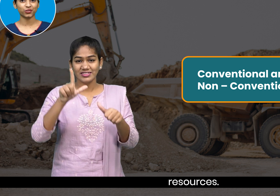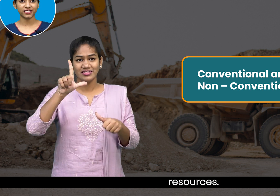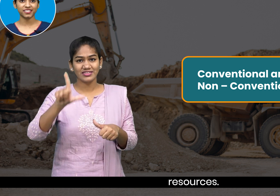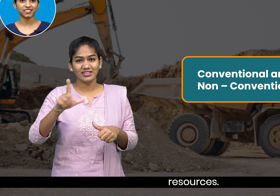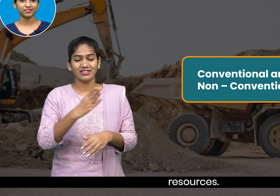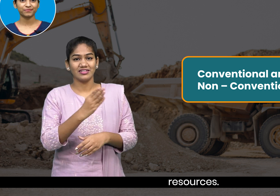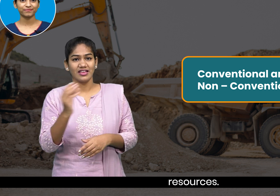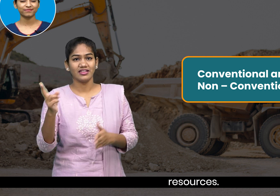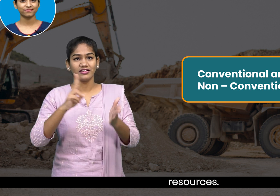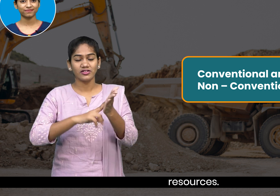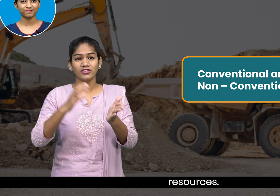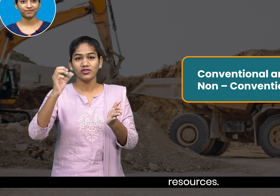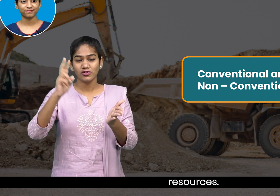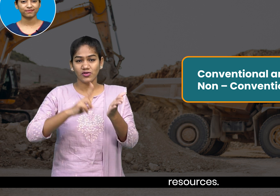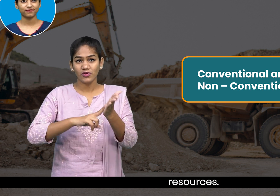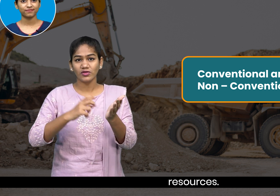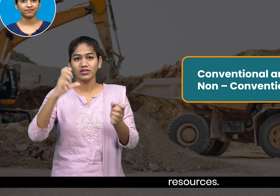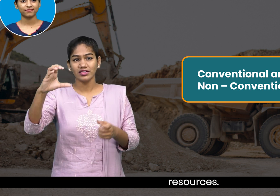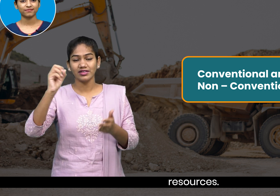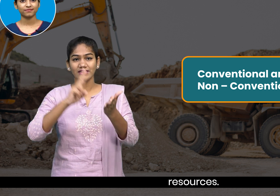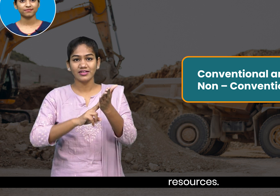non-conventional resources.